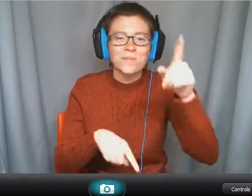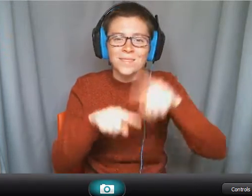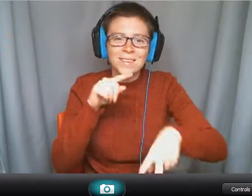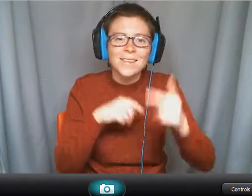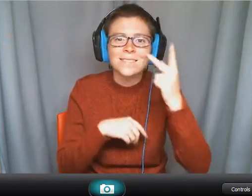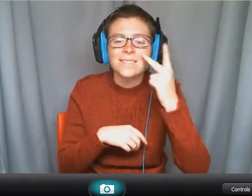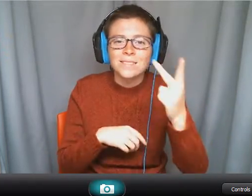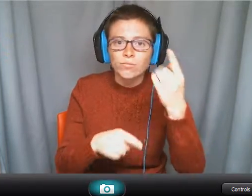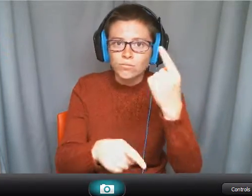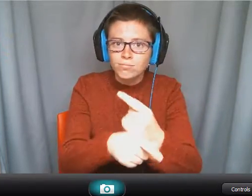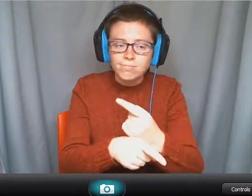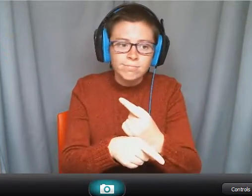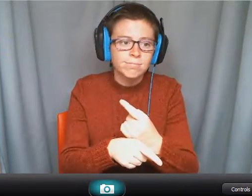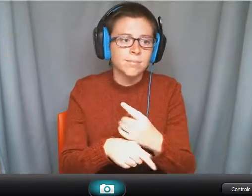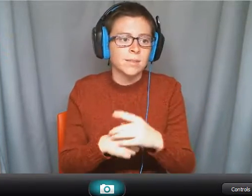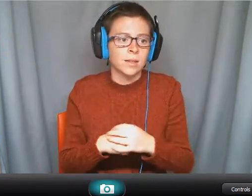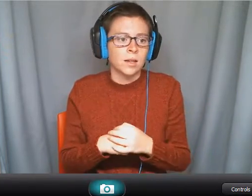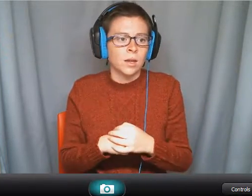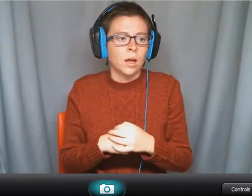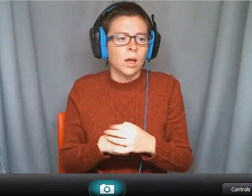Flashlights.